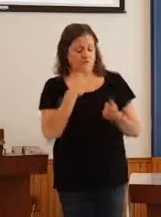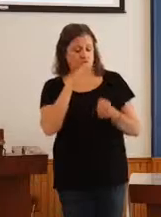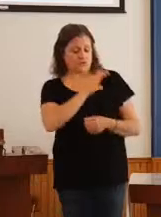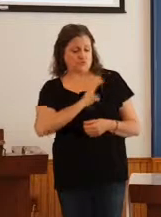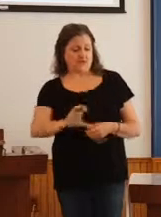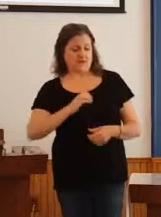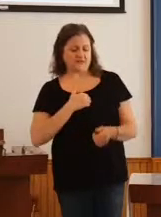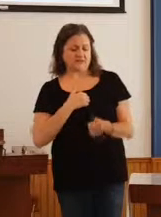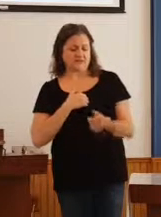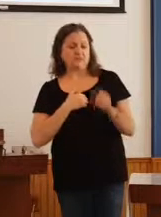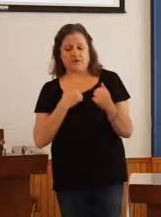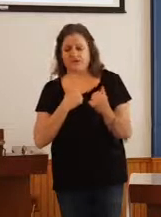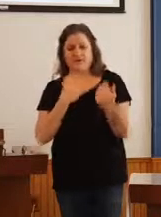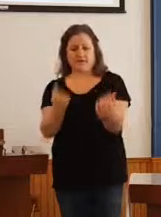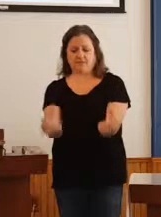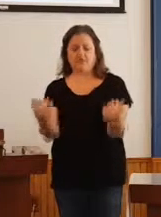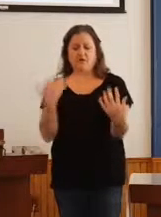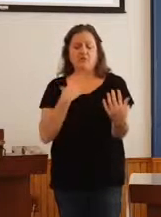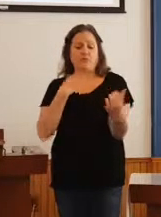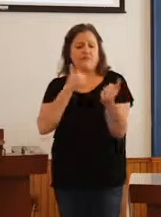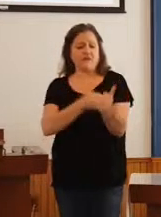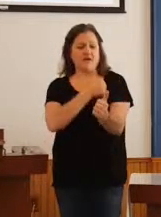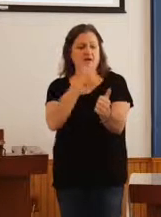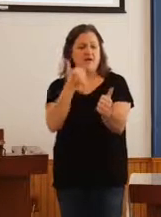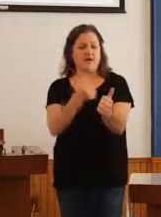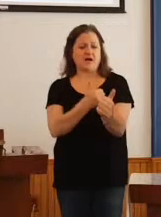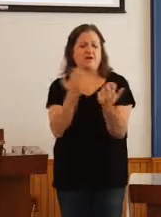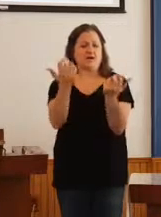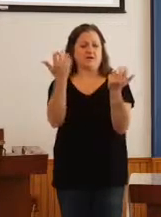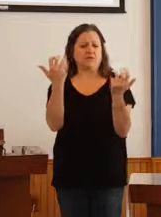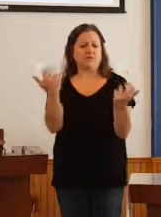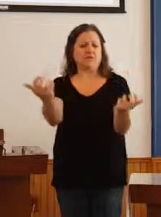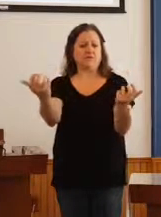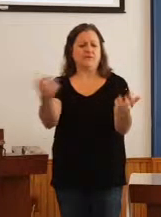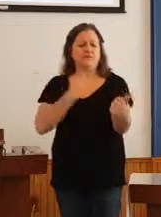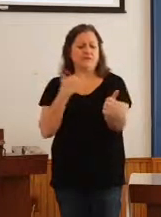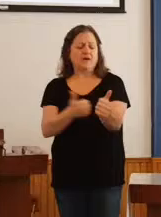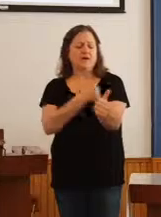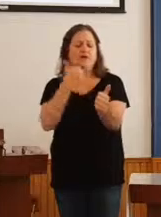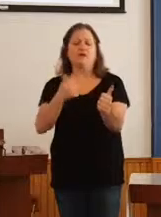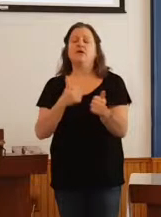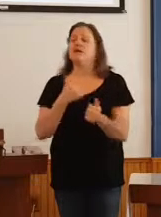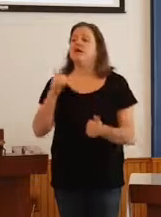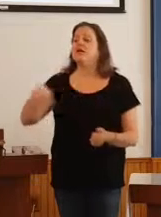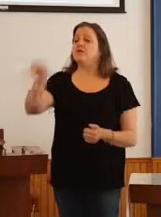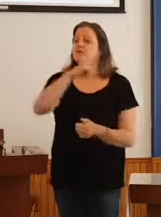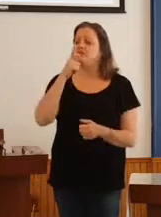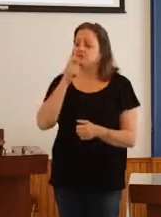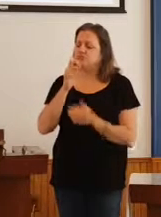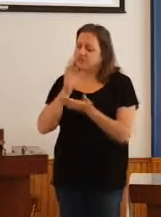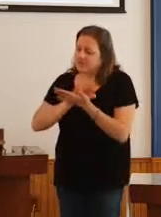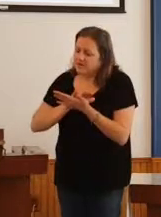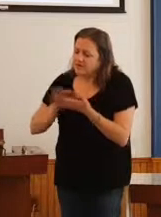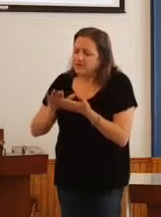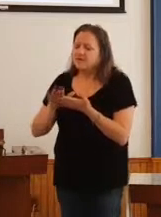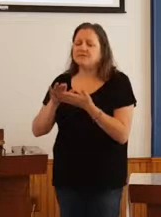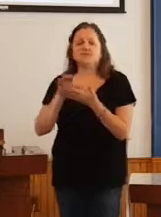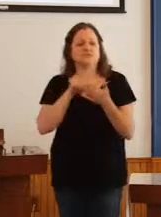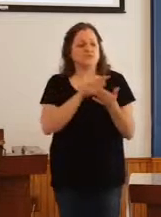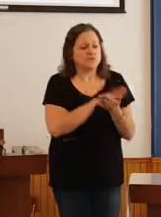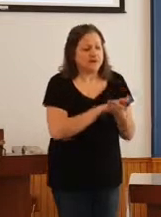of God that has for each of us. Doing acts of kindness to others, especially those we do not know.